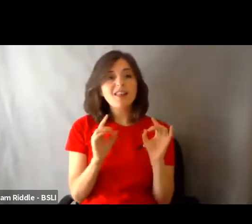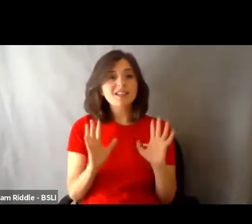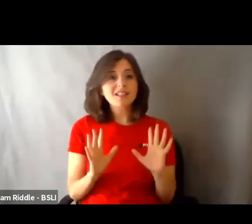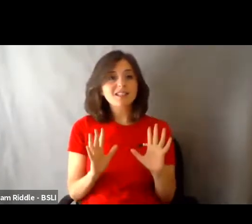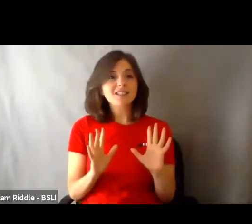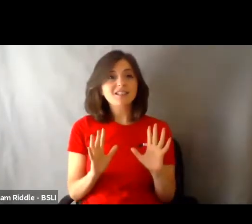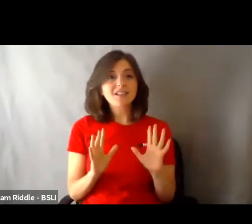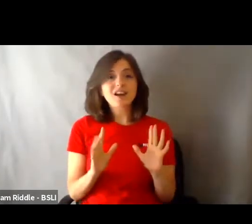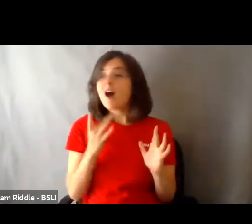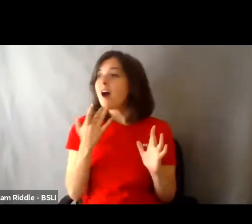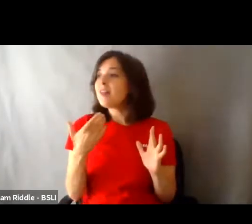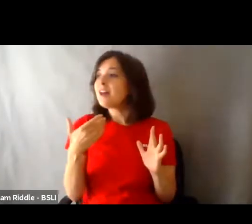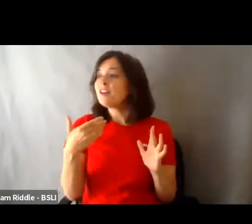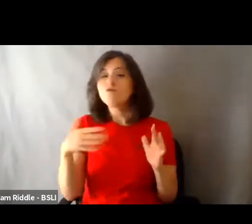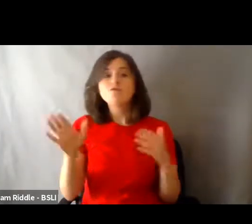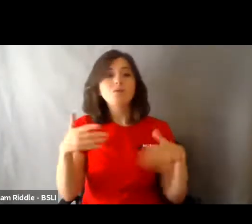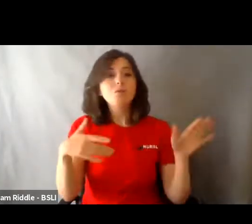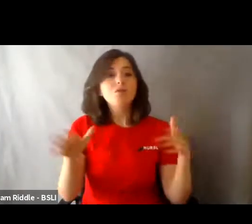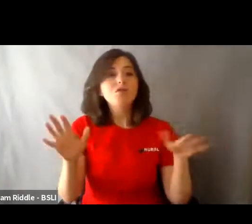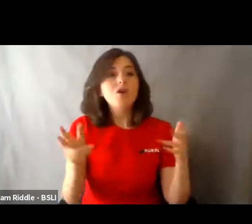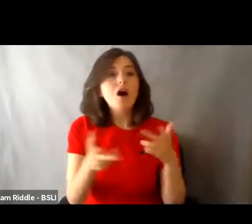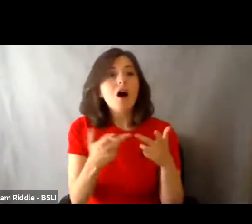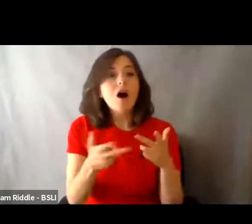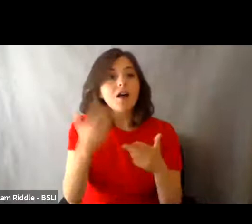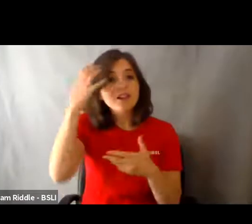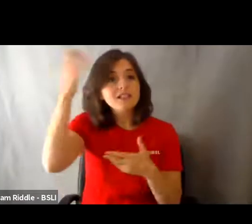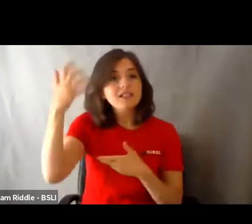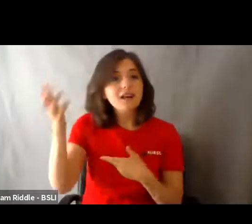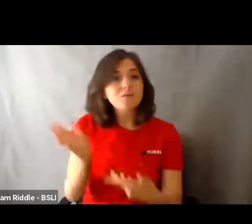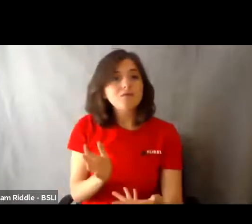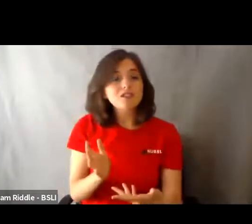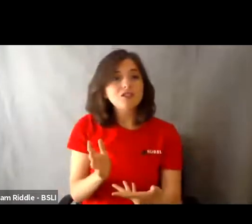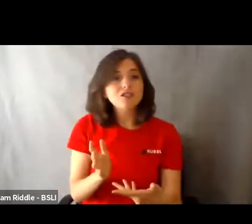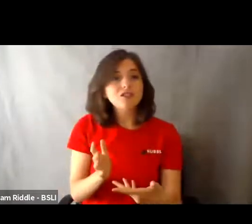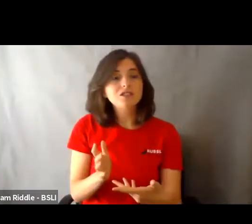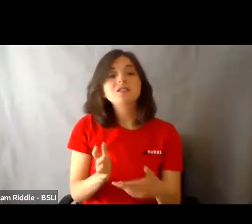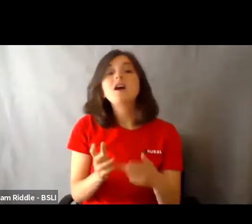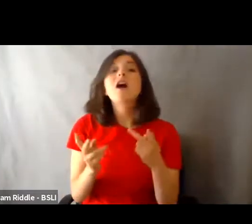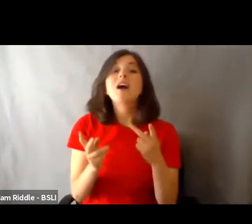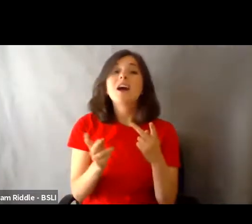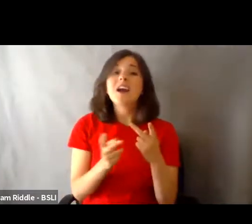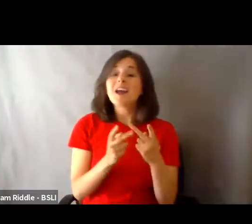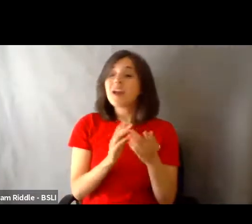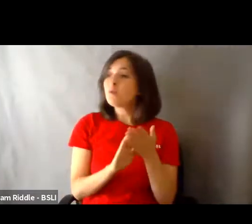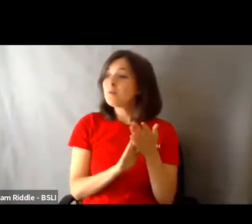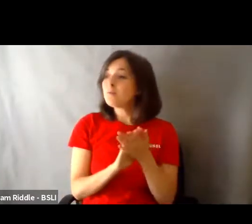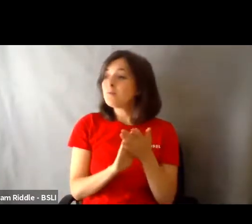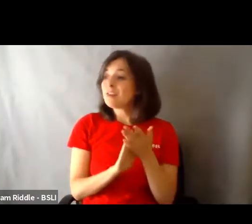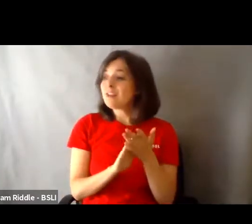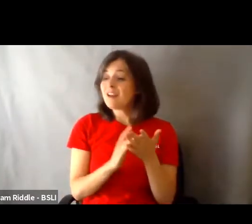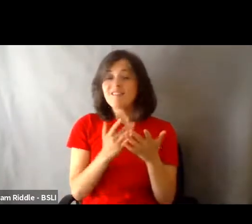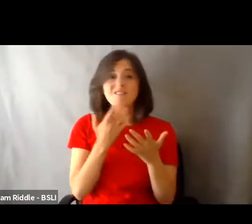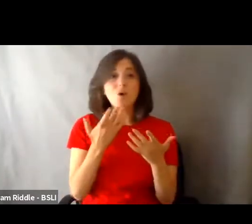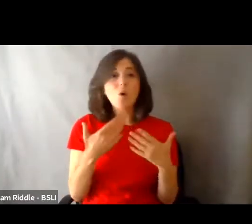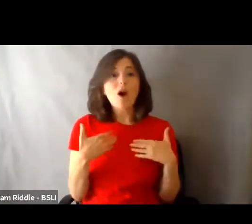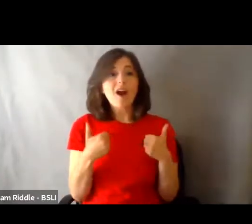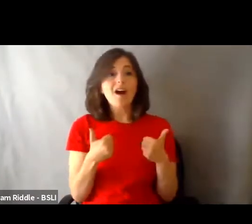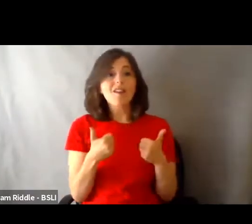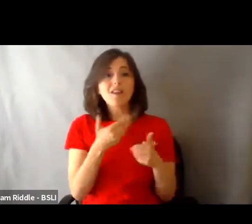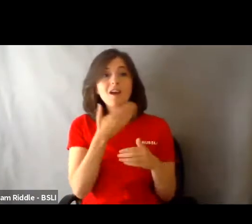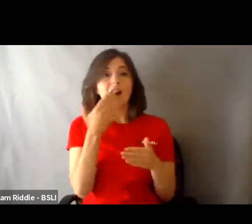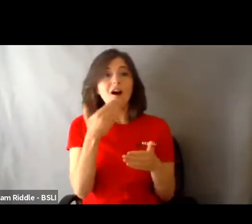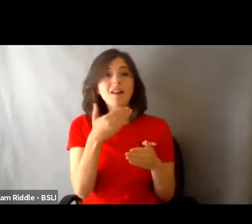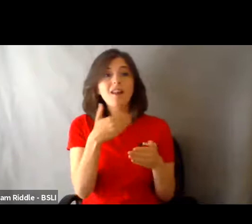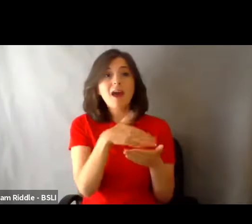against a worse backdrop. It would serve as a strike fund for healthy unemployed people, and that's all. It wouldn't